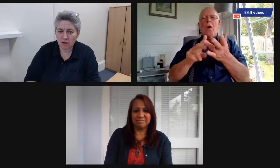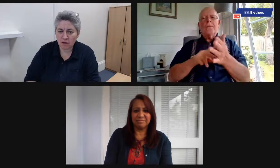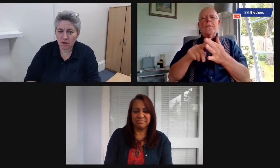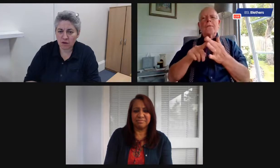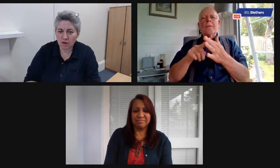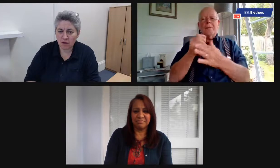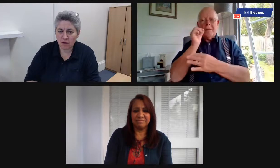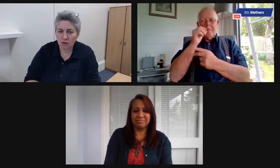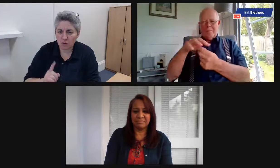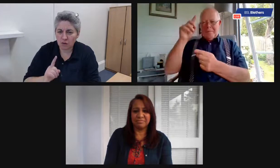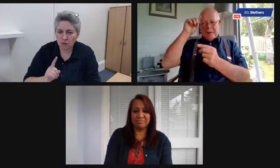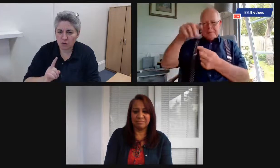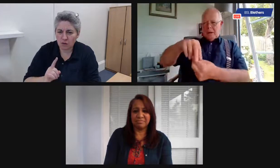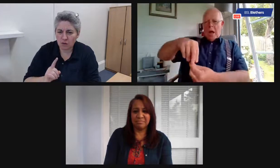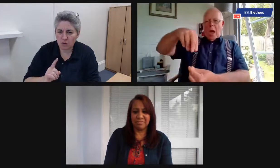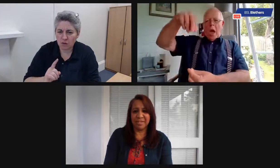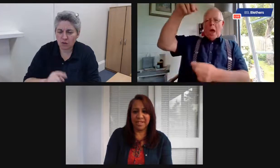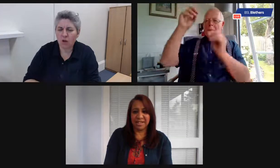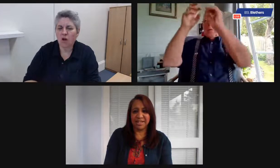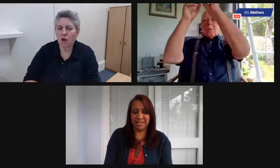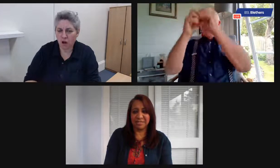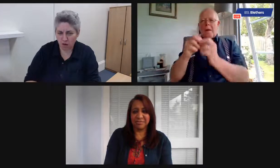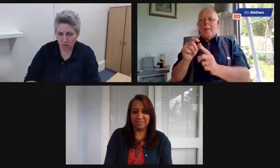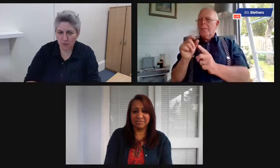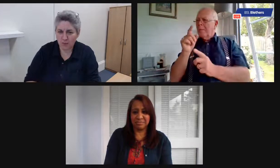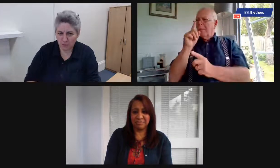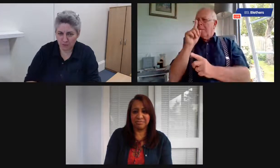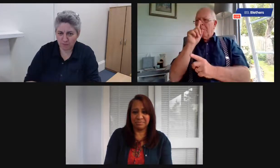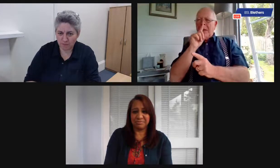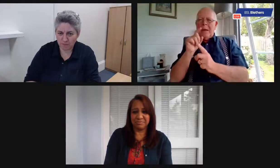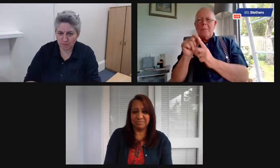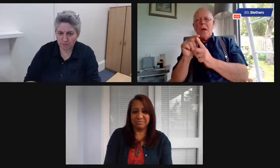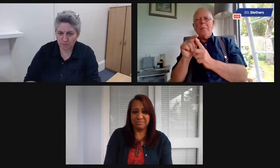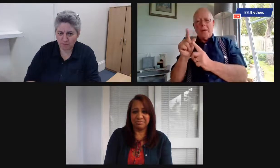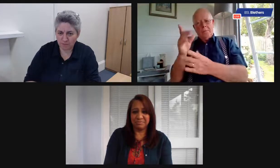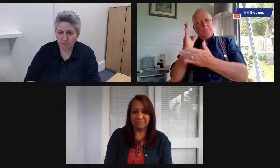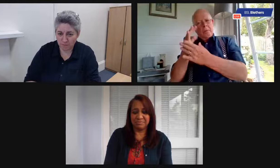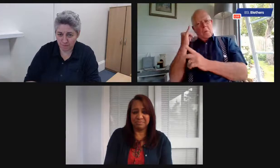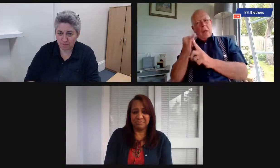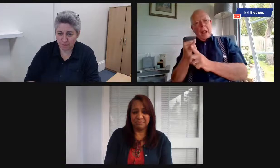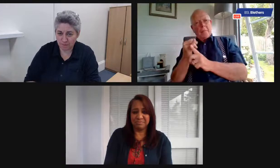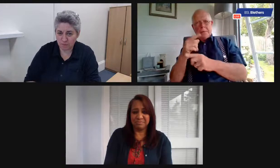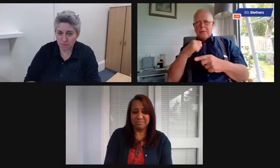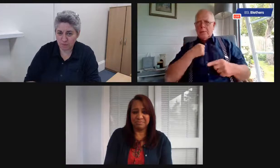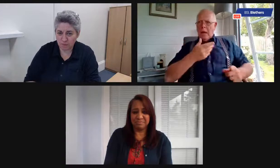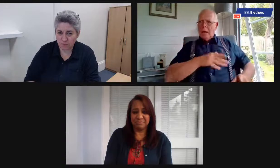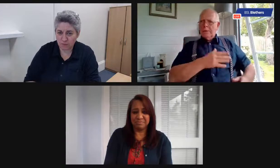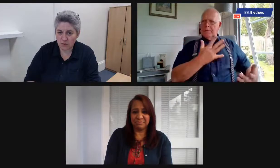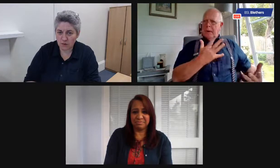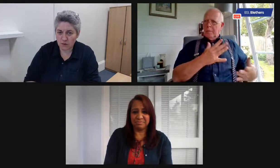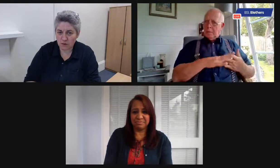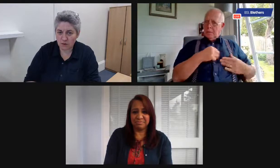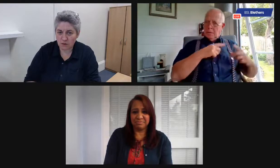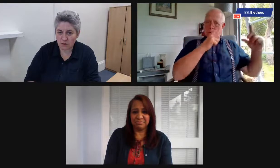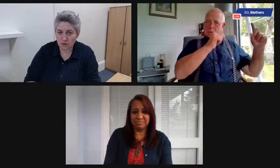cultivated plants or whether they're wildflowers. So foxgloves, for example, you see them out and about with their